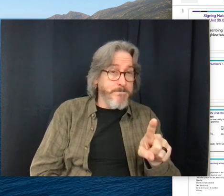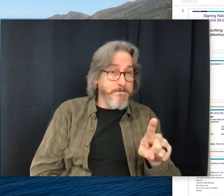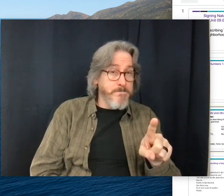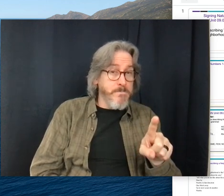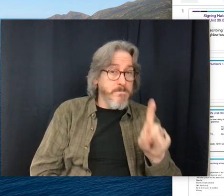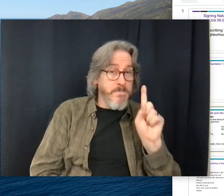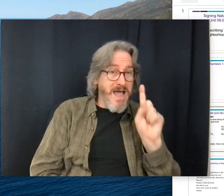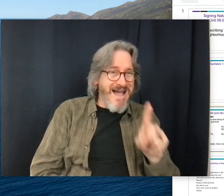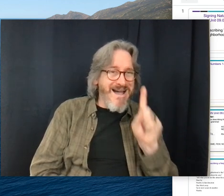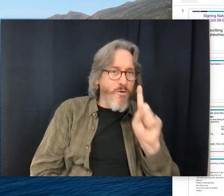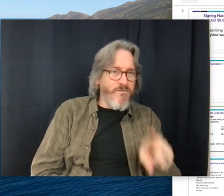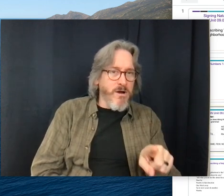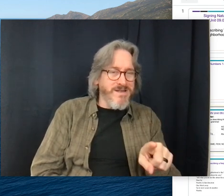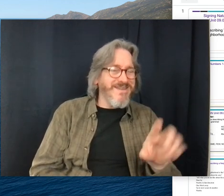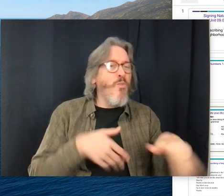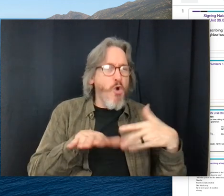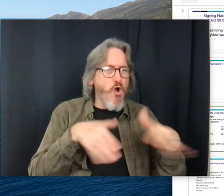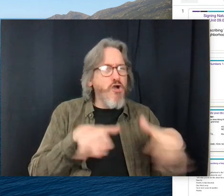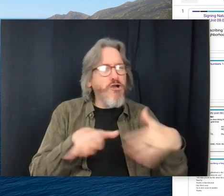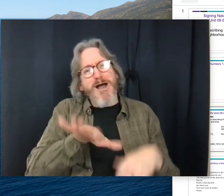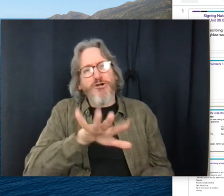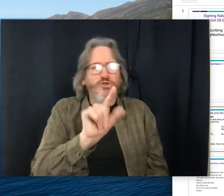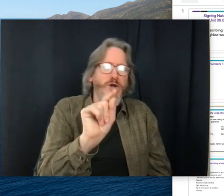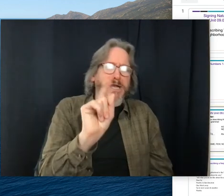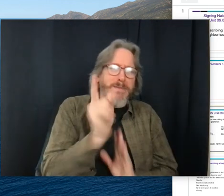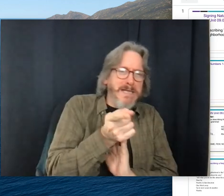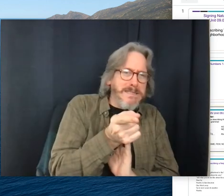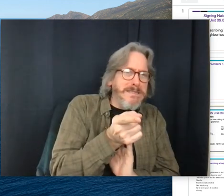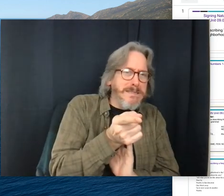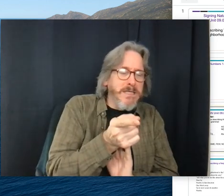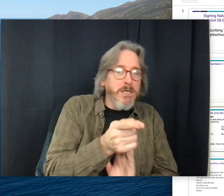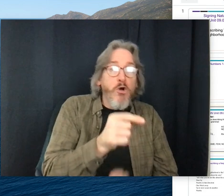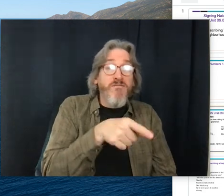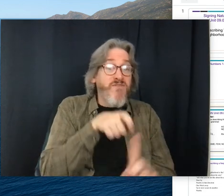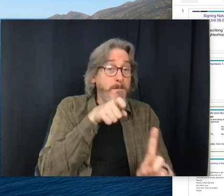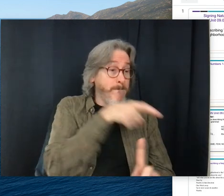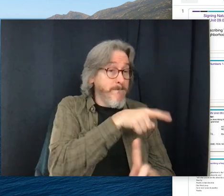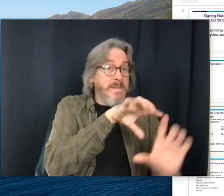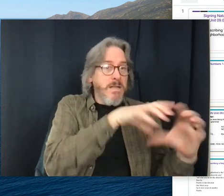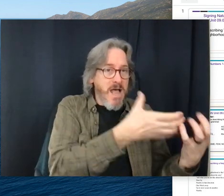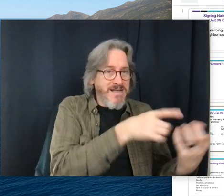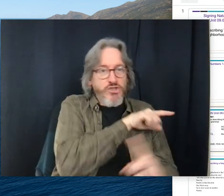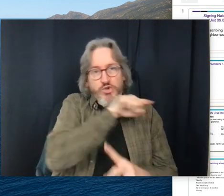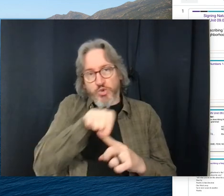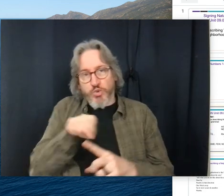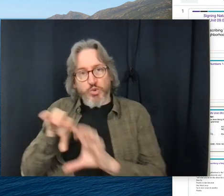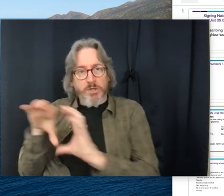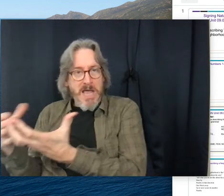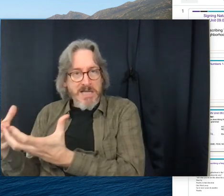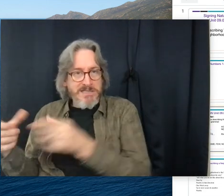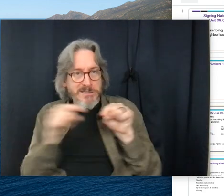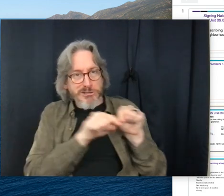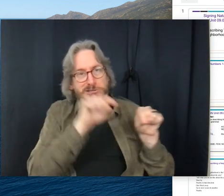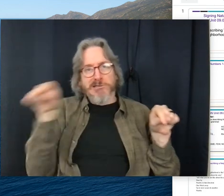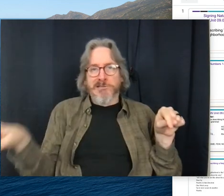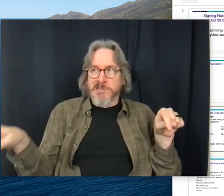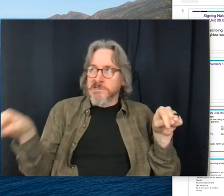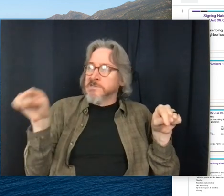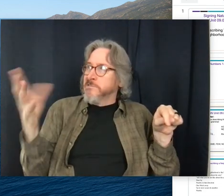time. How far is it? Walk about 20 minutes. From class to